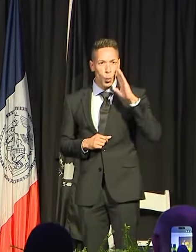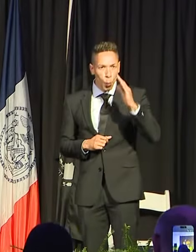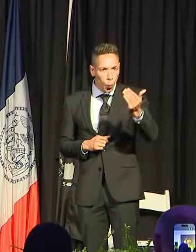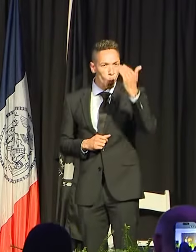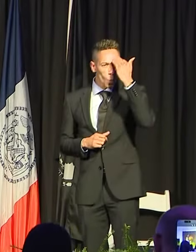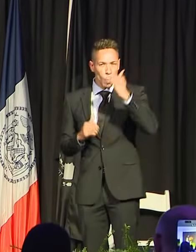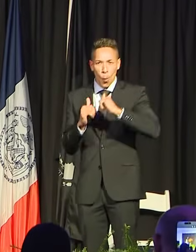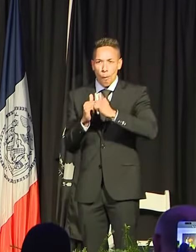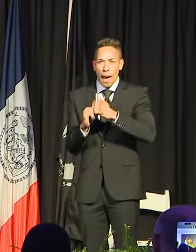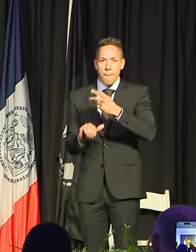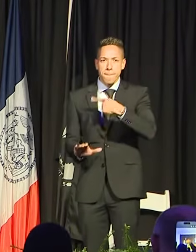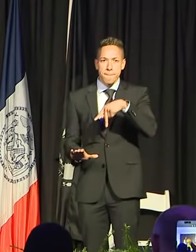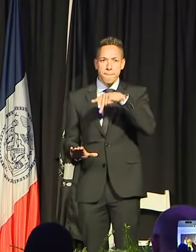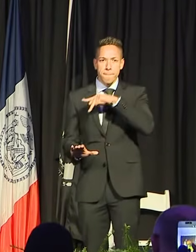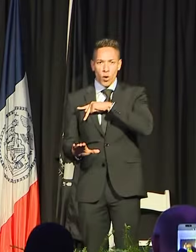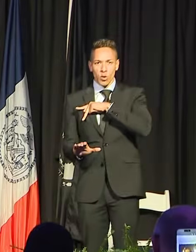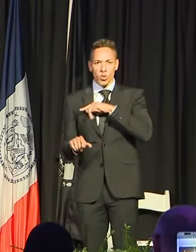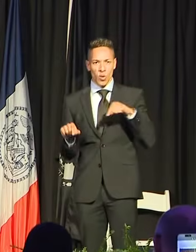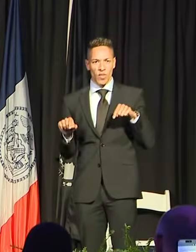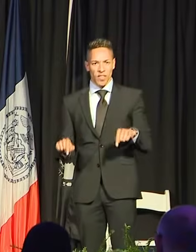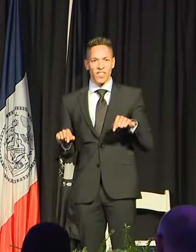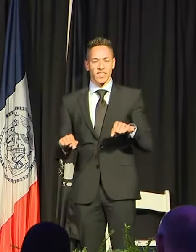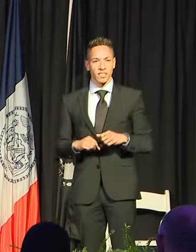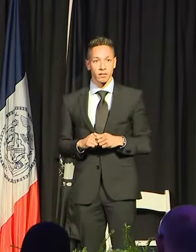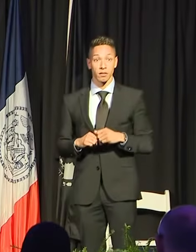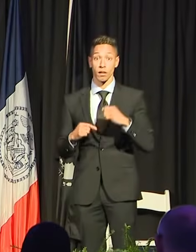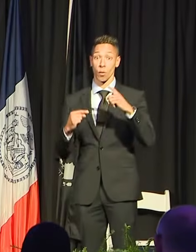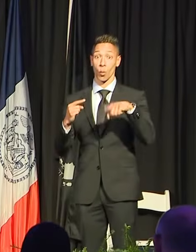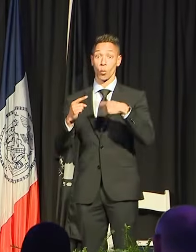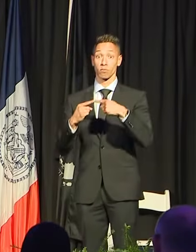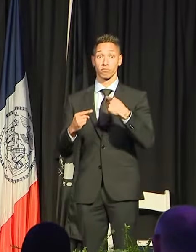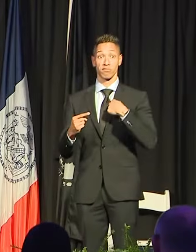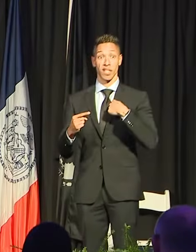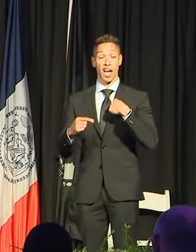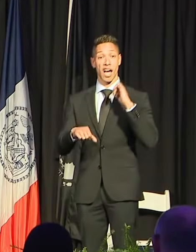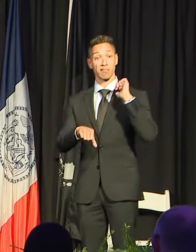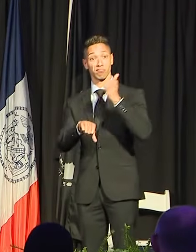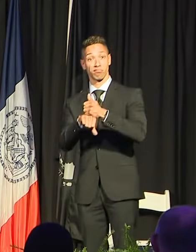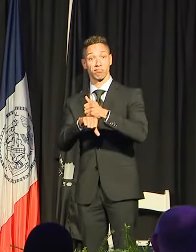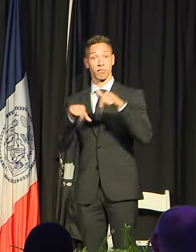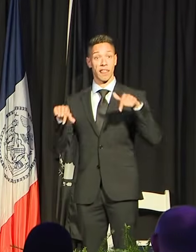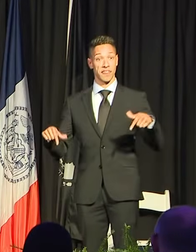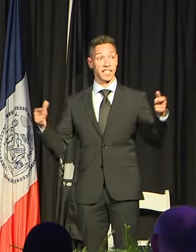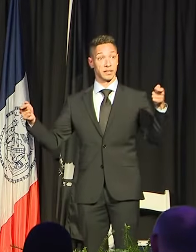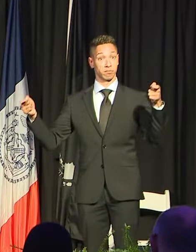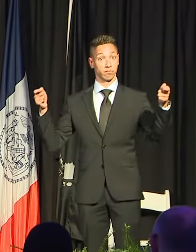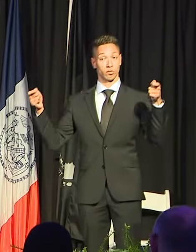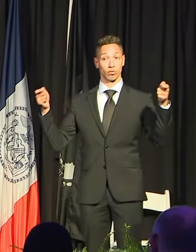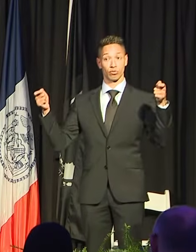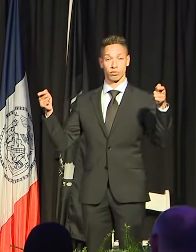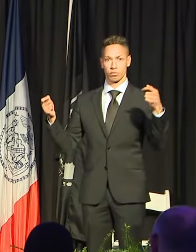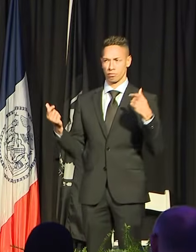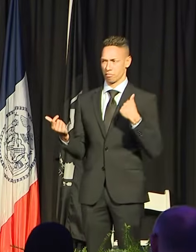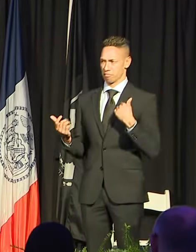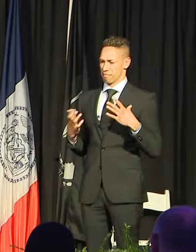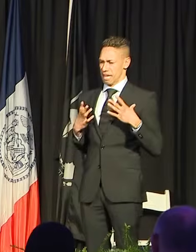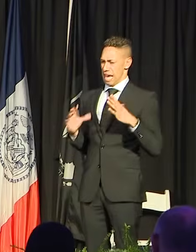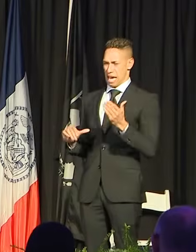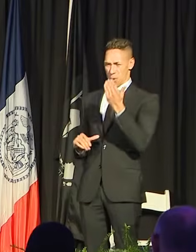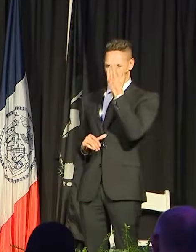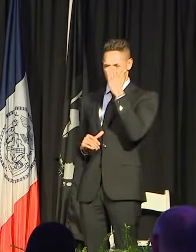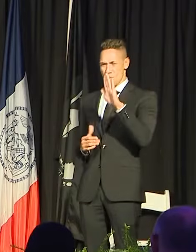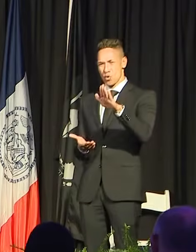how personal it is. When I assembled together this administration, I didn't want to know